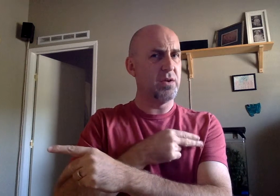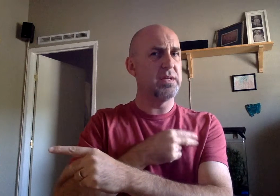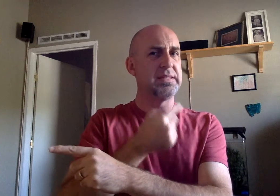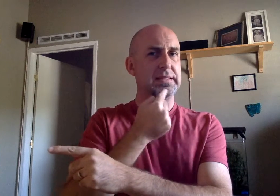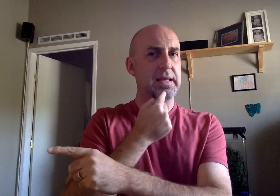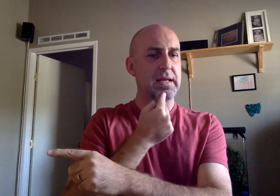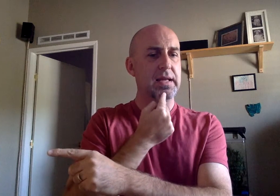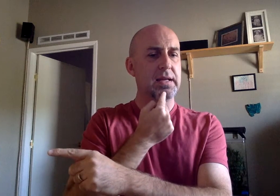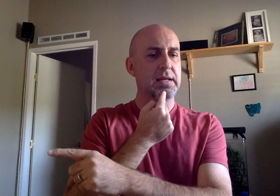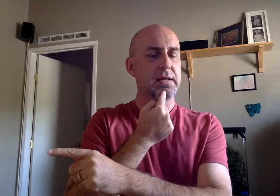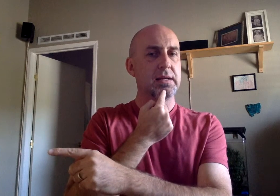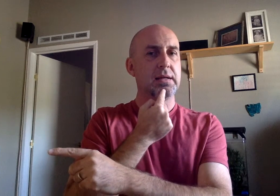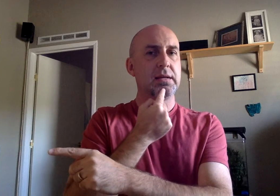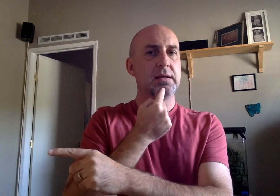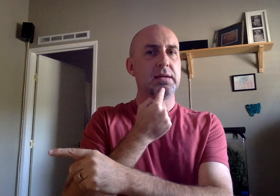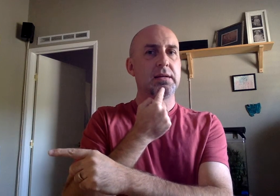Harry say,